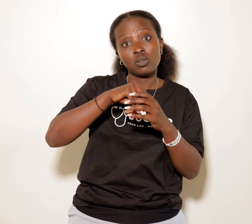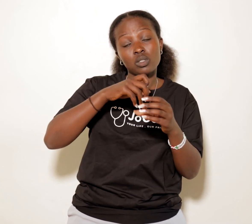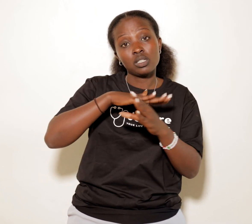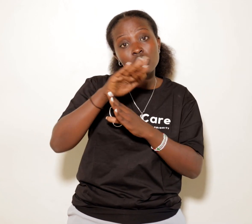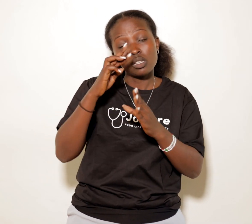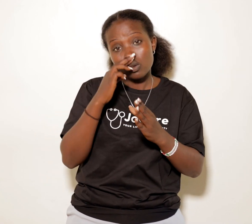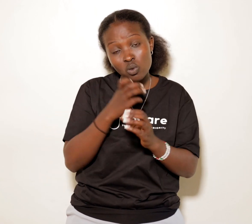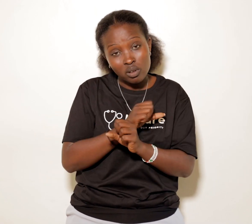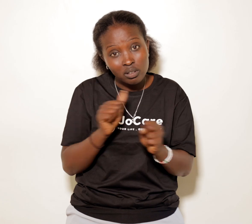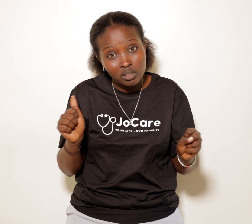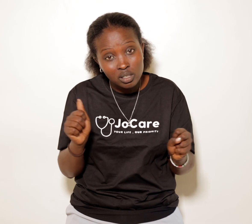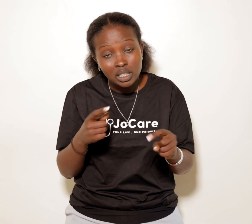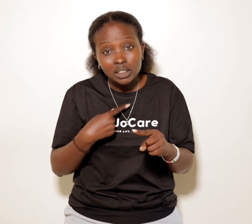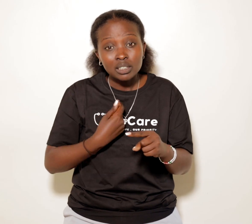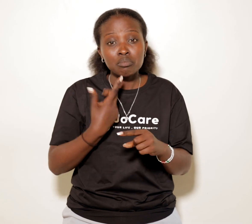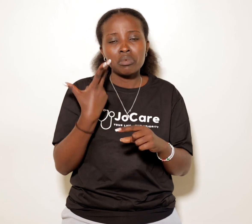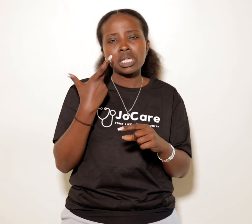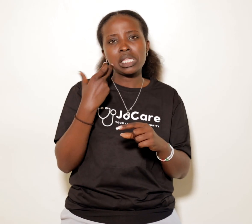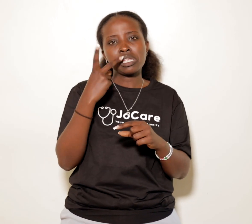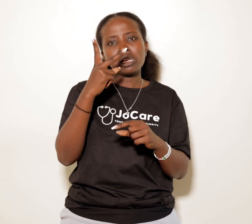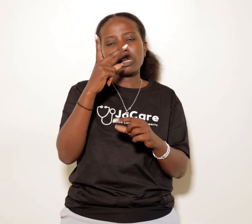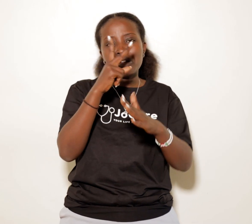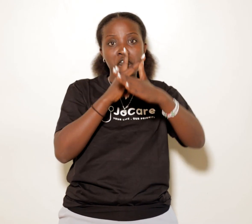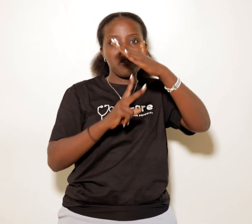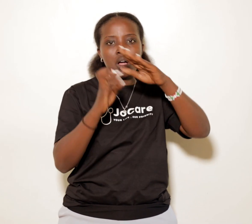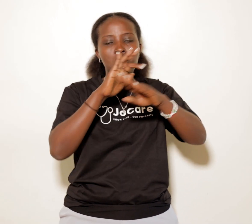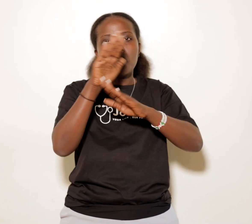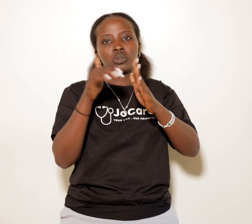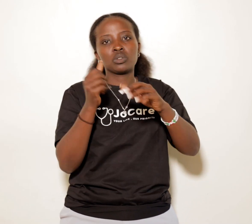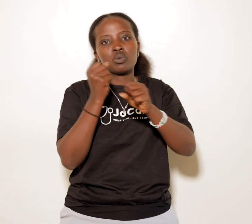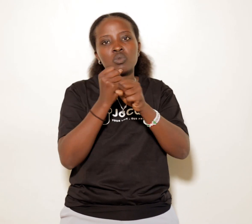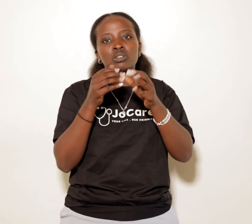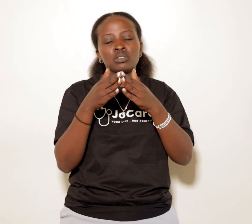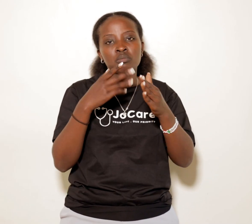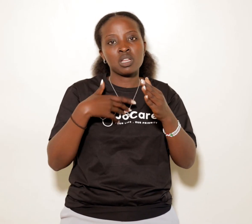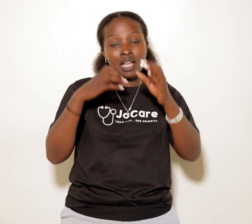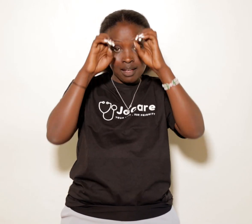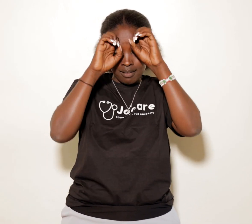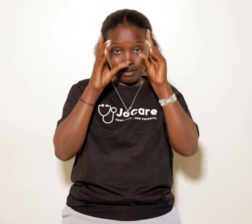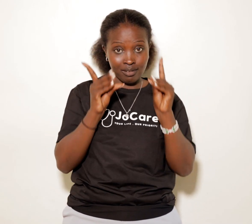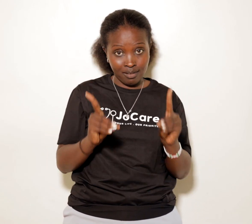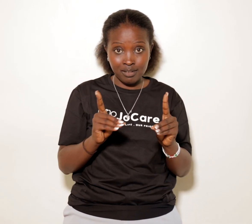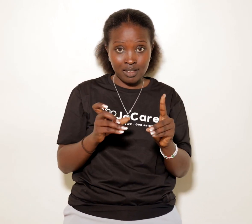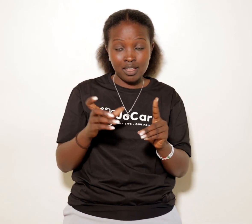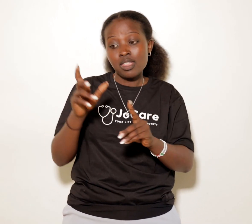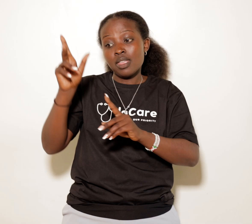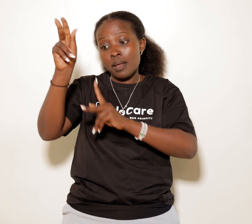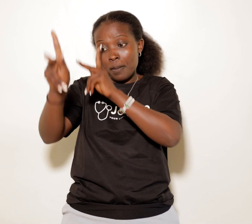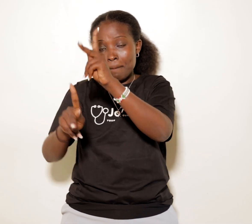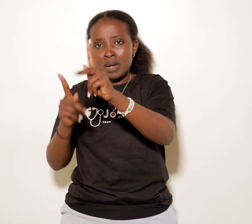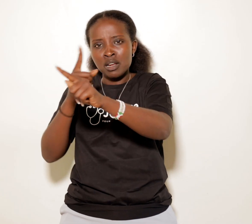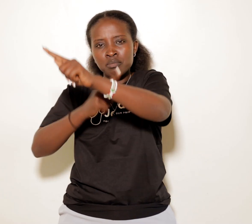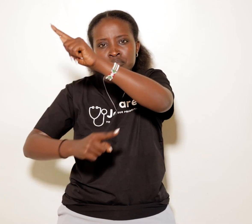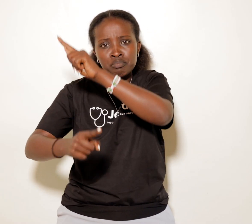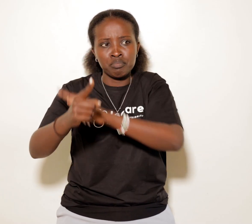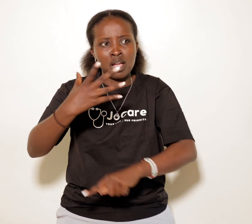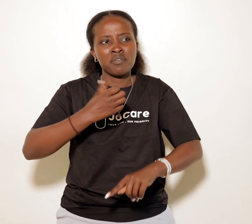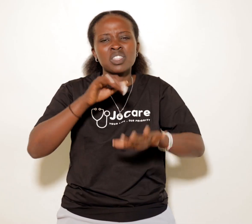misconception or barrier that exists around the sexual health education for the people with disability, and how we can